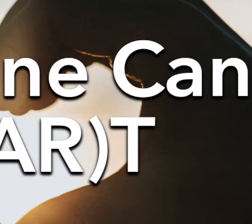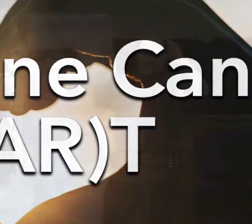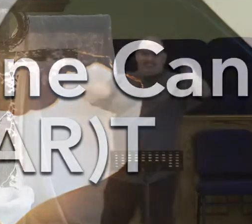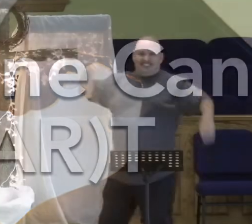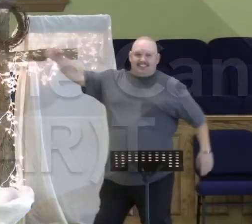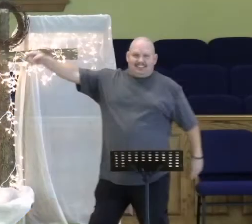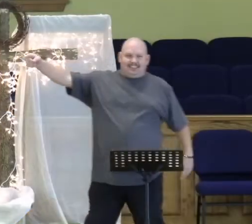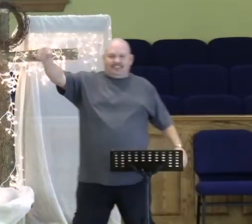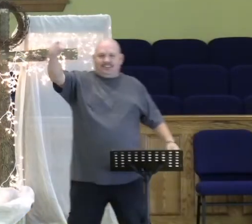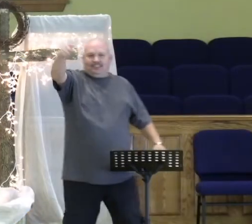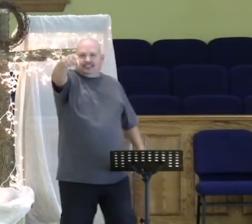Hello.